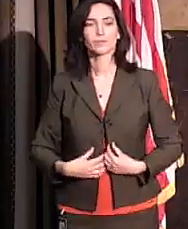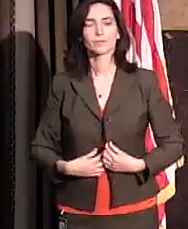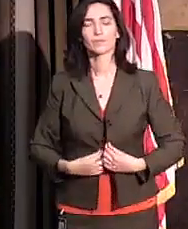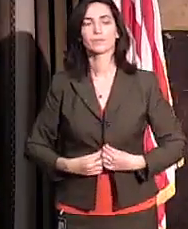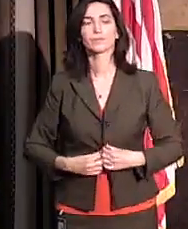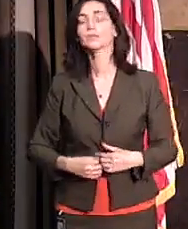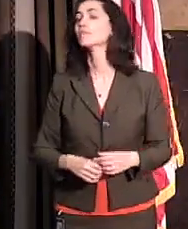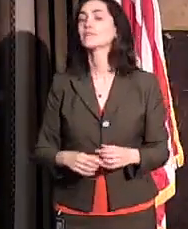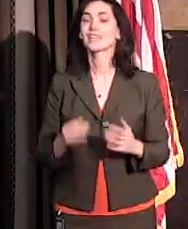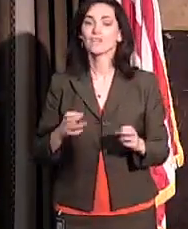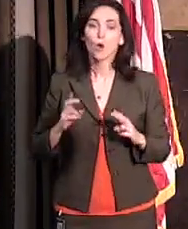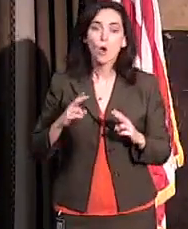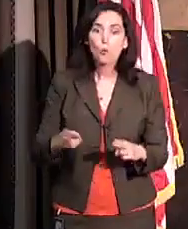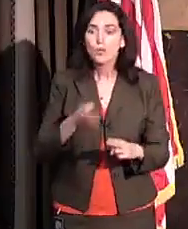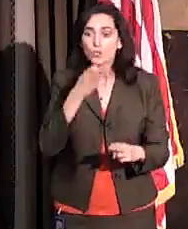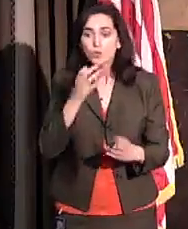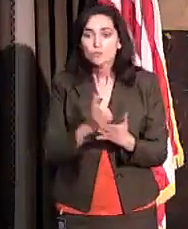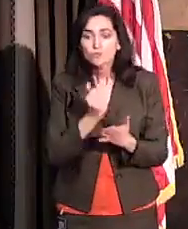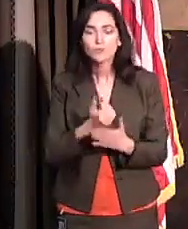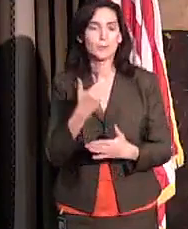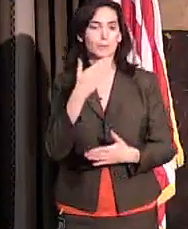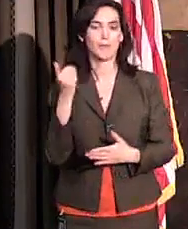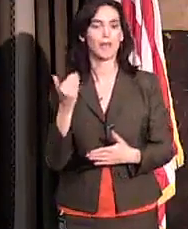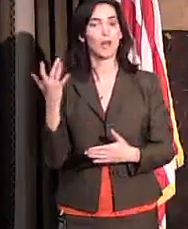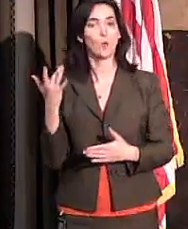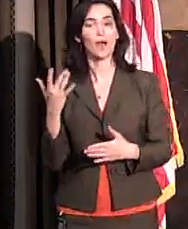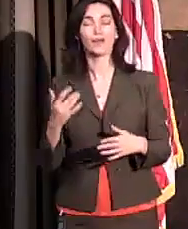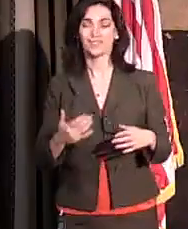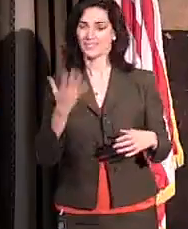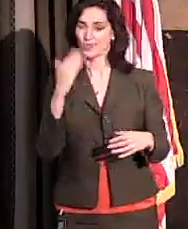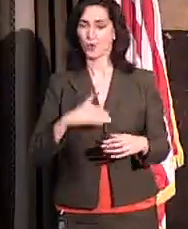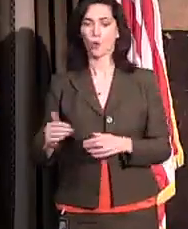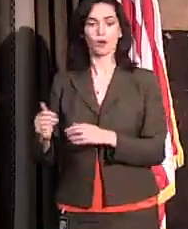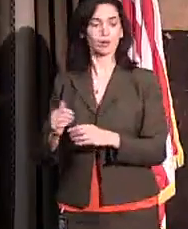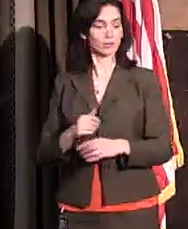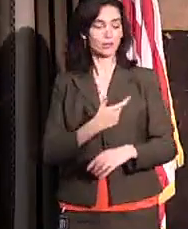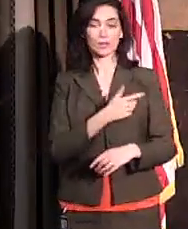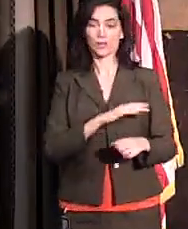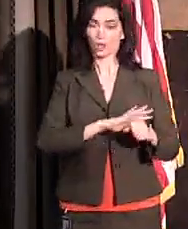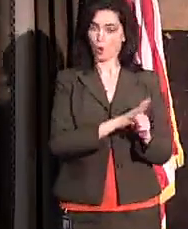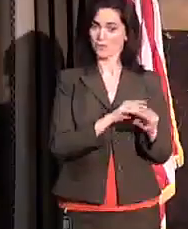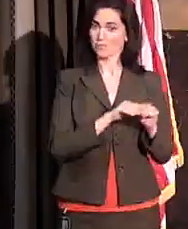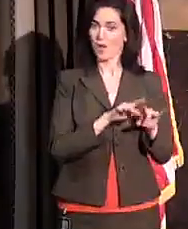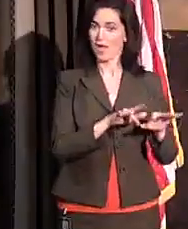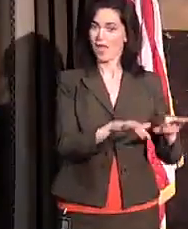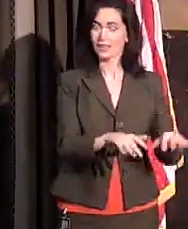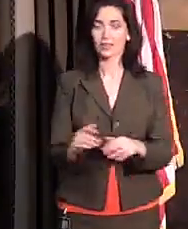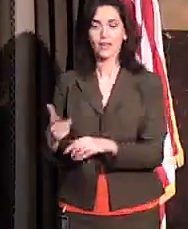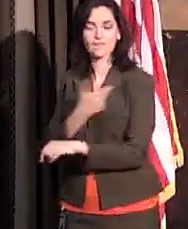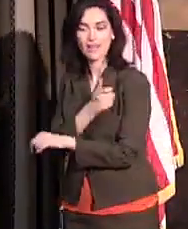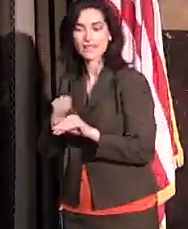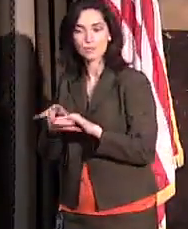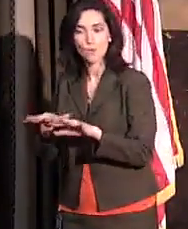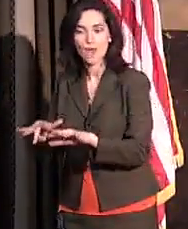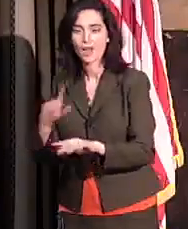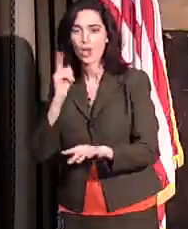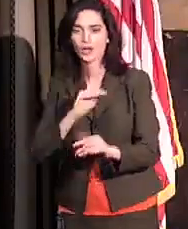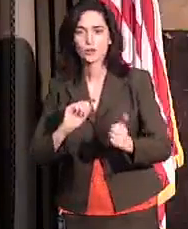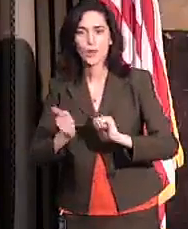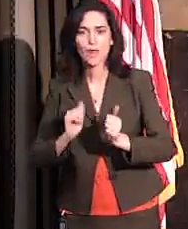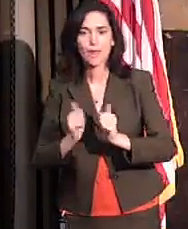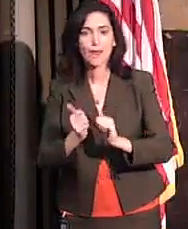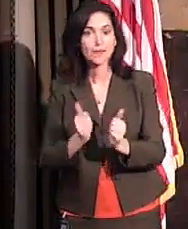And the sooner the better, because the race between the vaccines and the variants are real. And this is what we and other places around the country